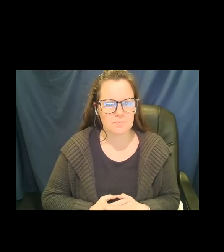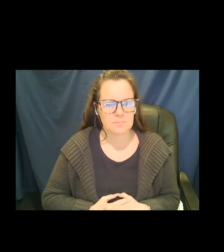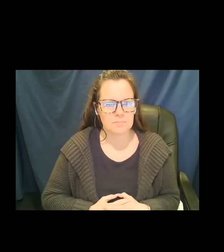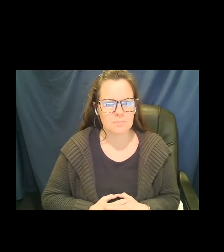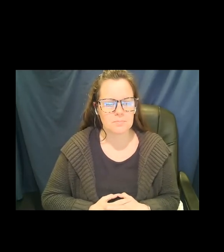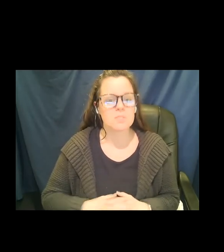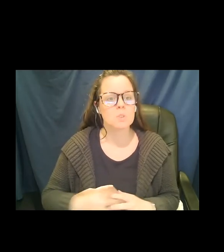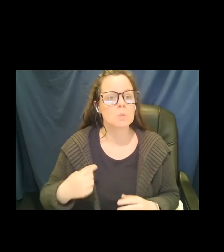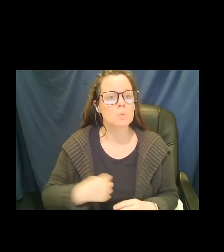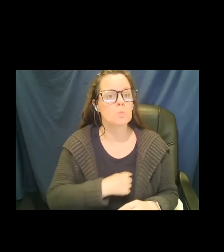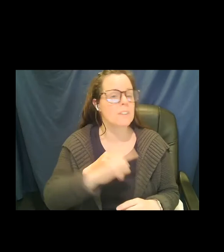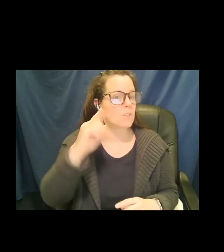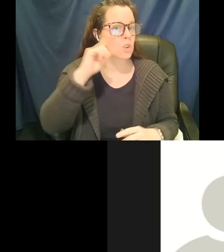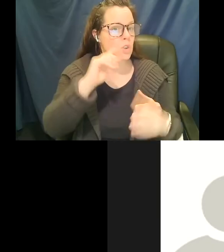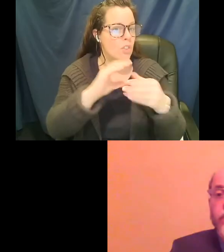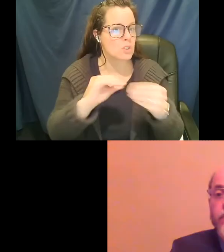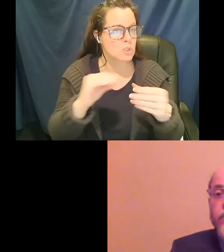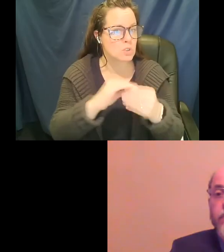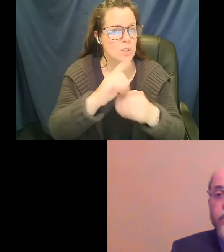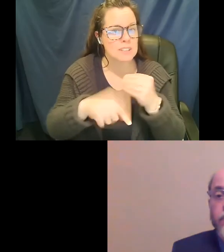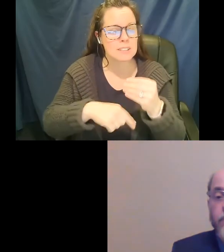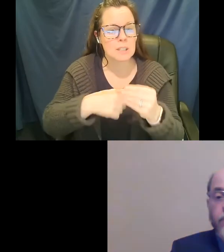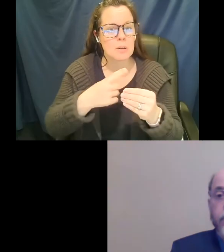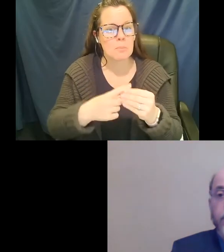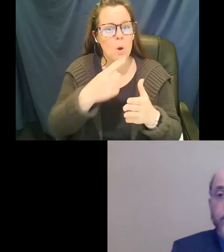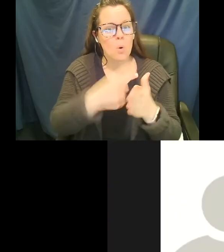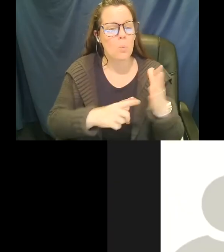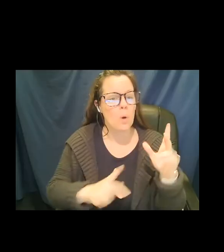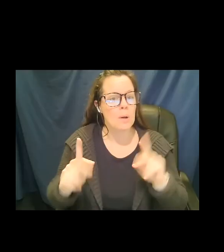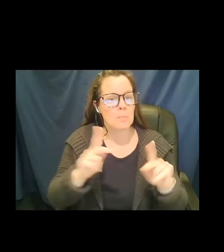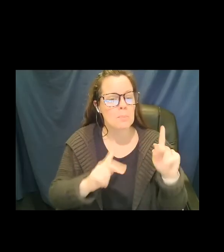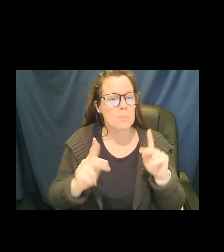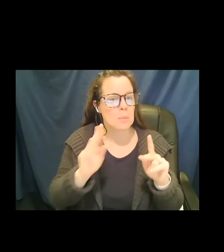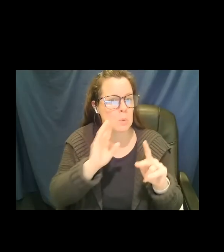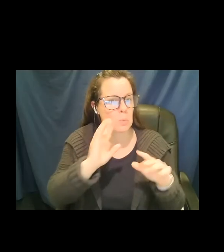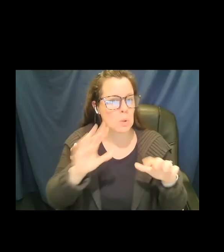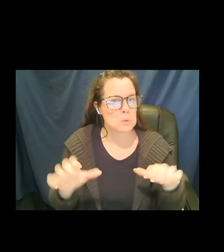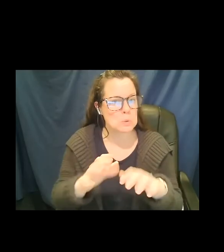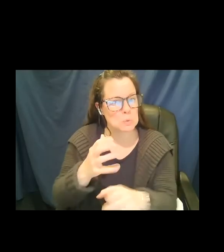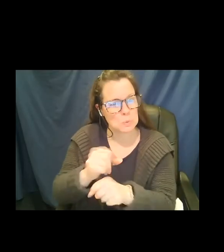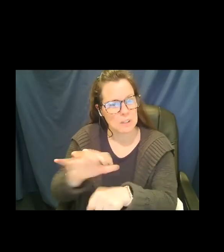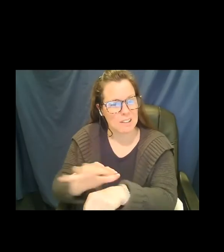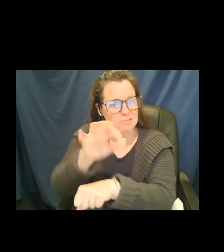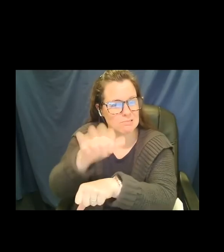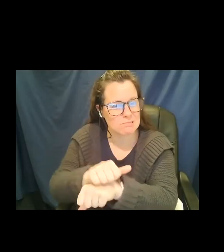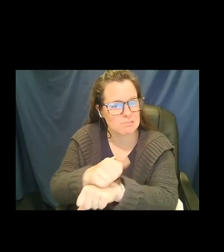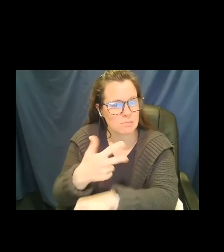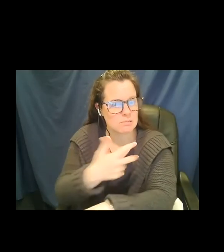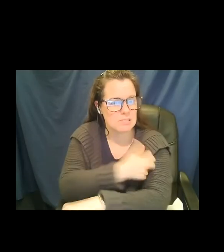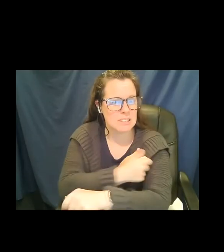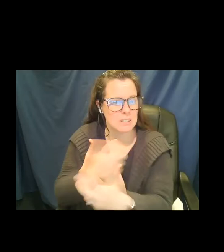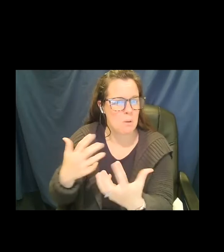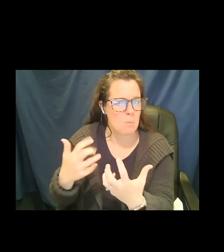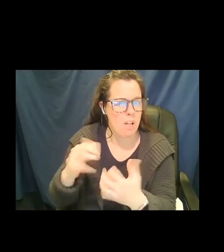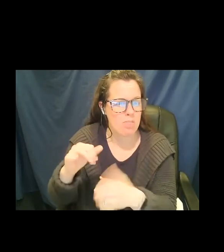So we have heard the stories too about the links people go to get a coveted time slot for a COVID-19 vaccination